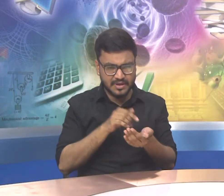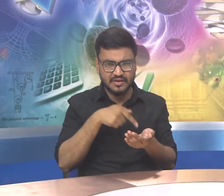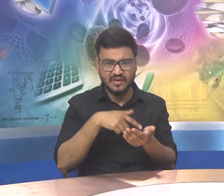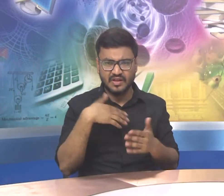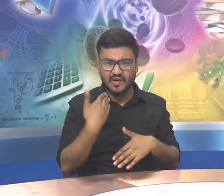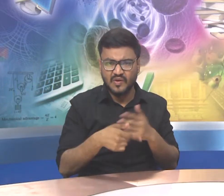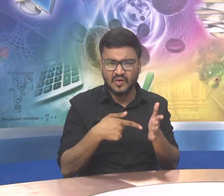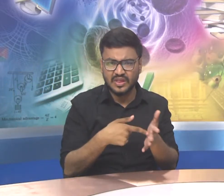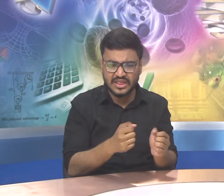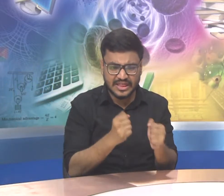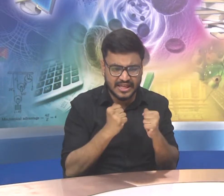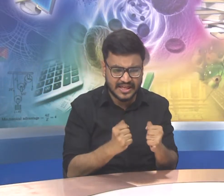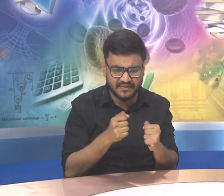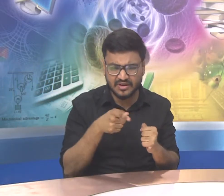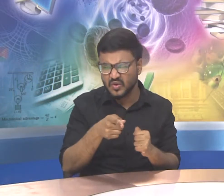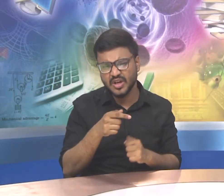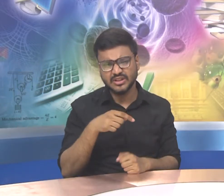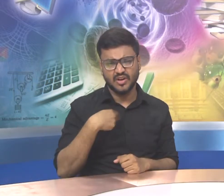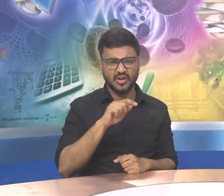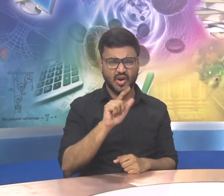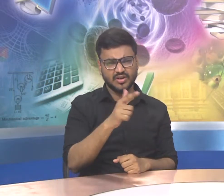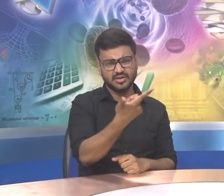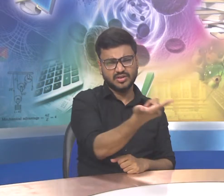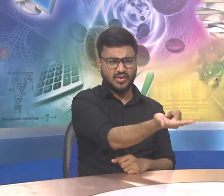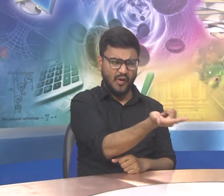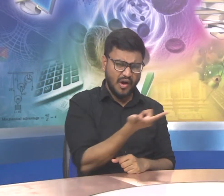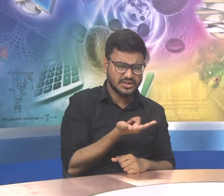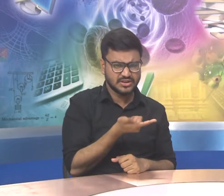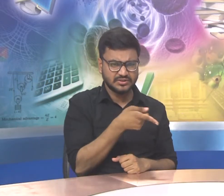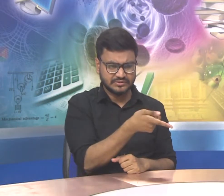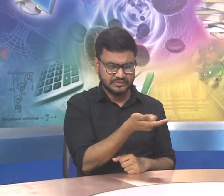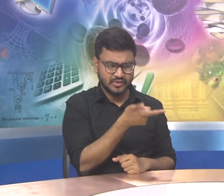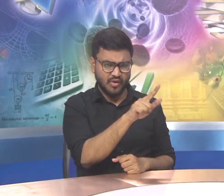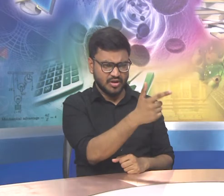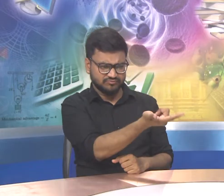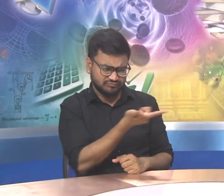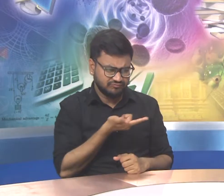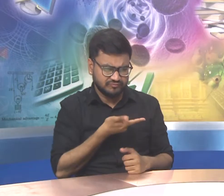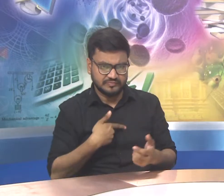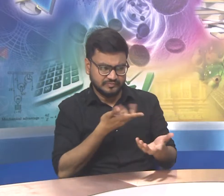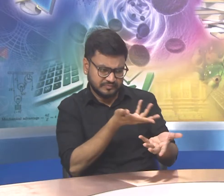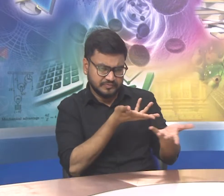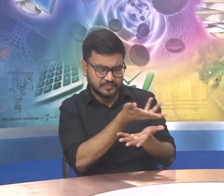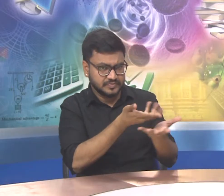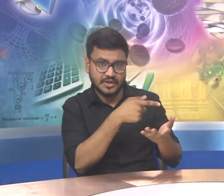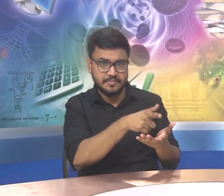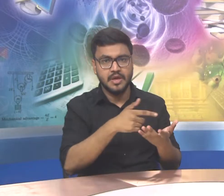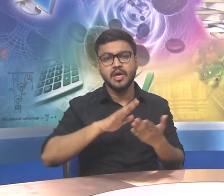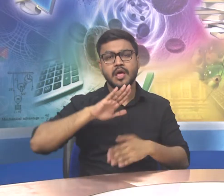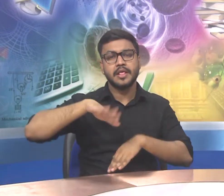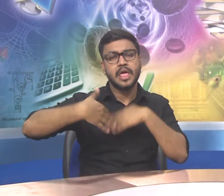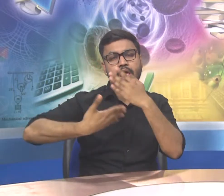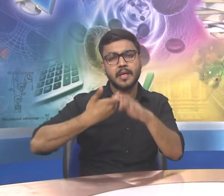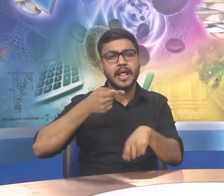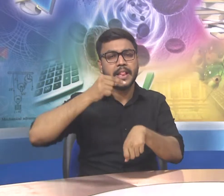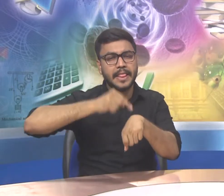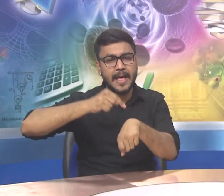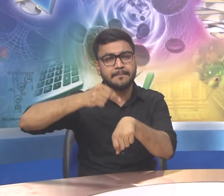An installment is a small part of a total amount that is paid